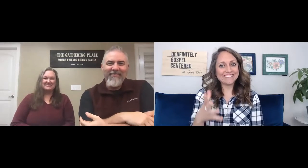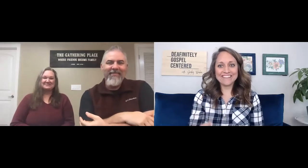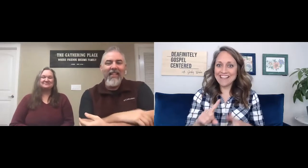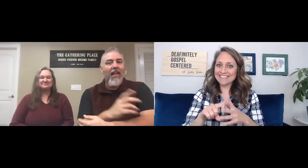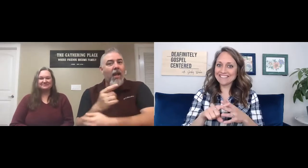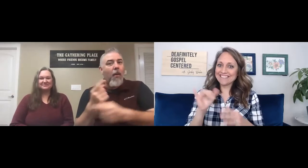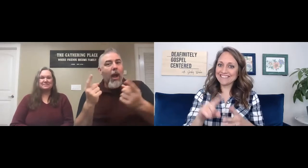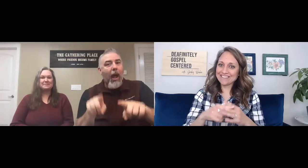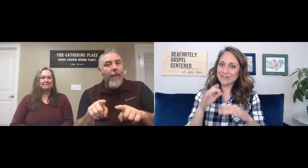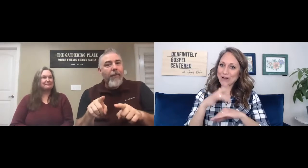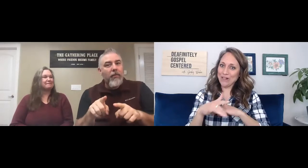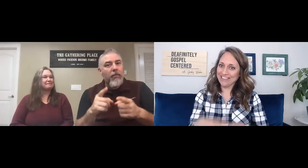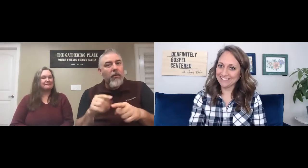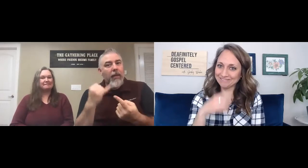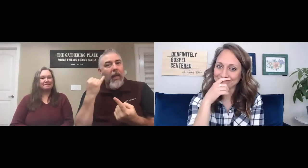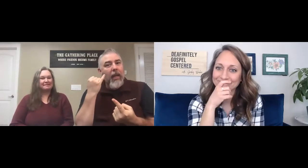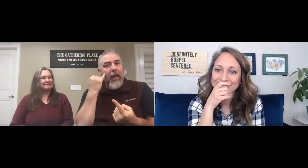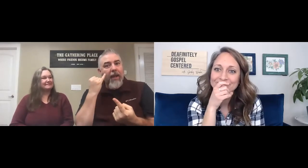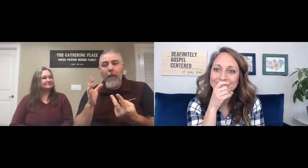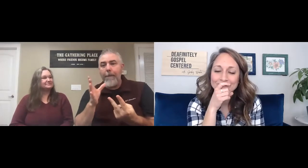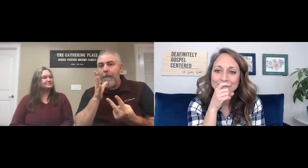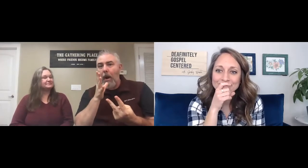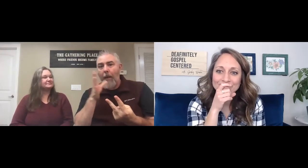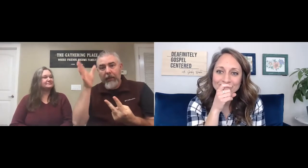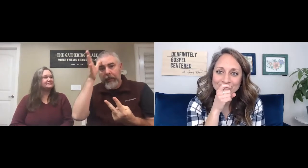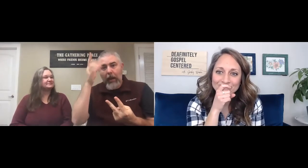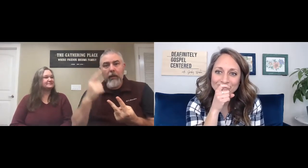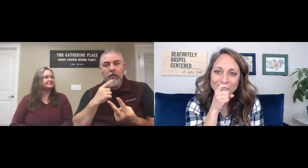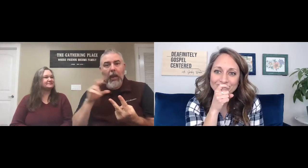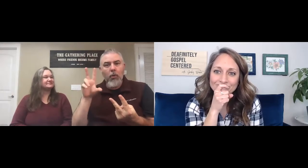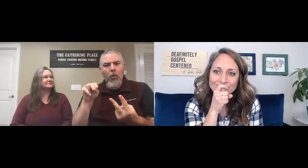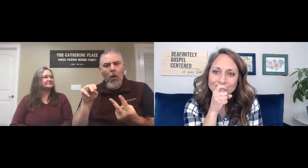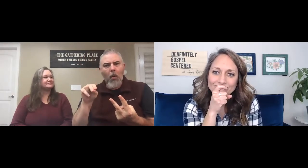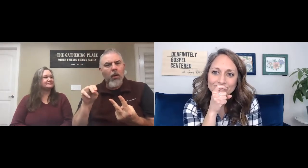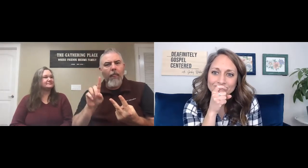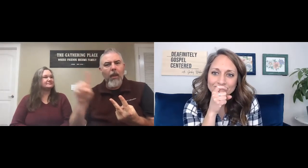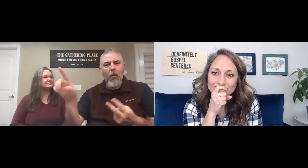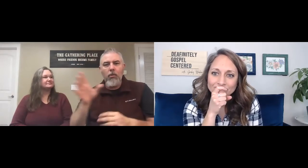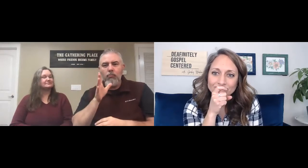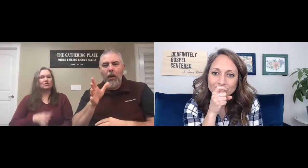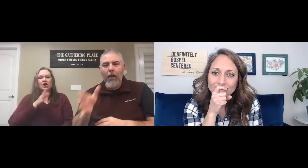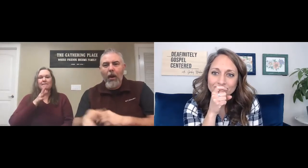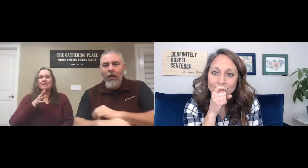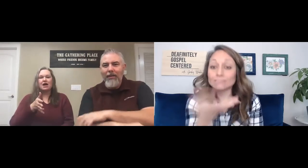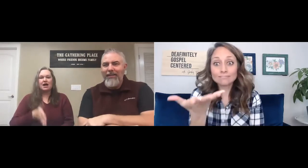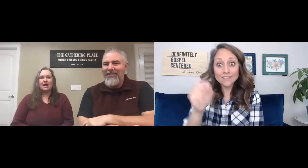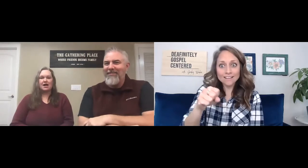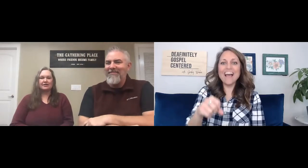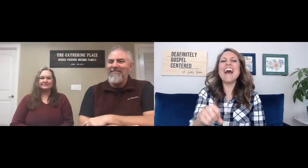Yeah, it starts so early. What happens if mom and dad says no? They go to grandma.